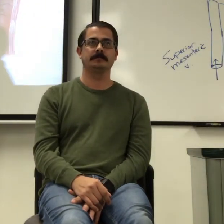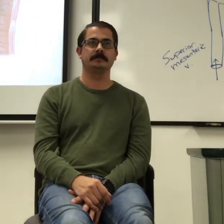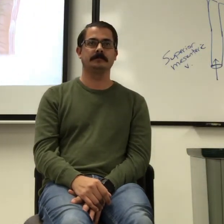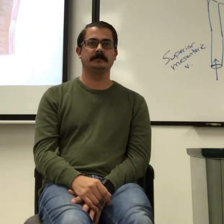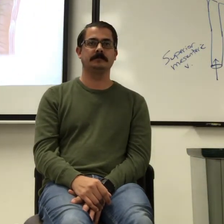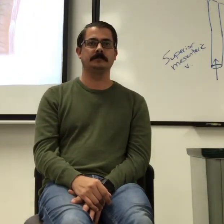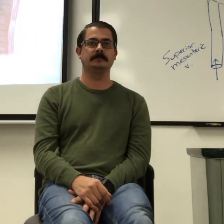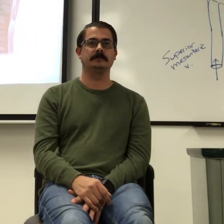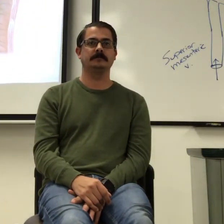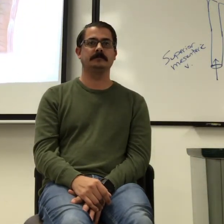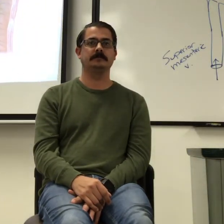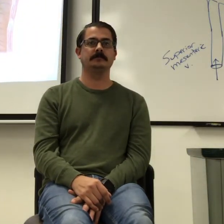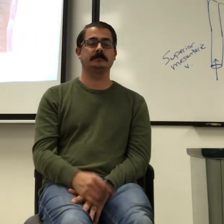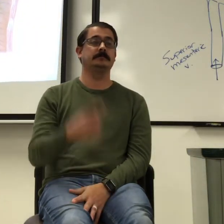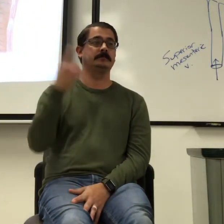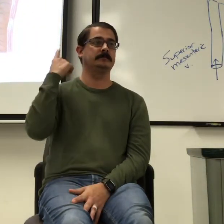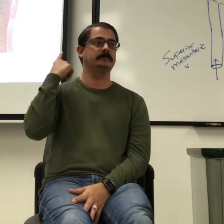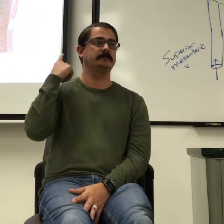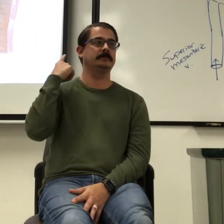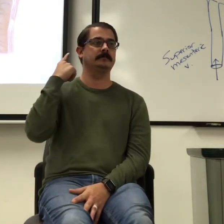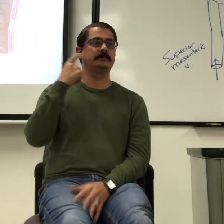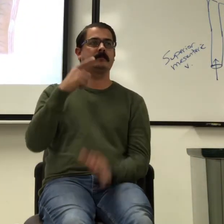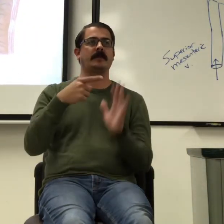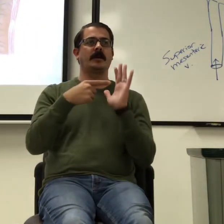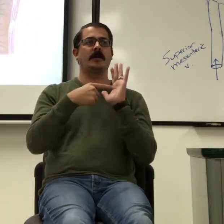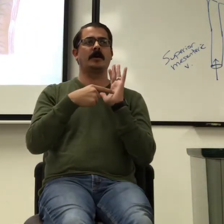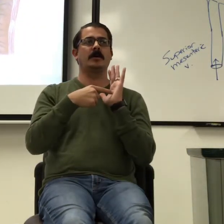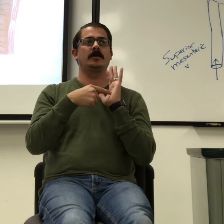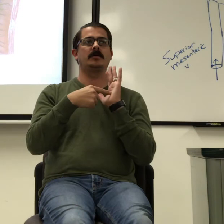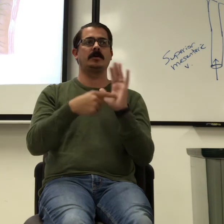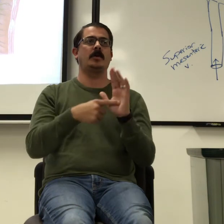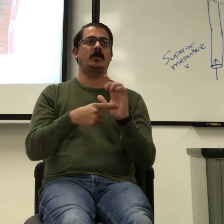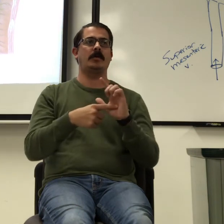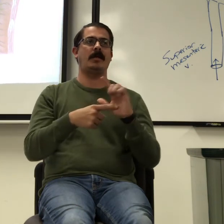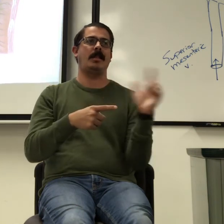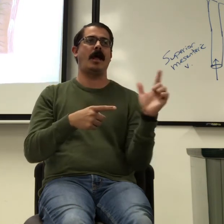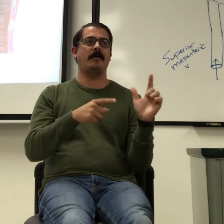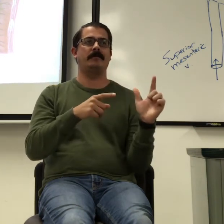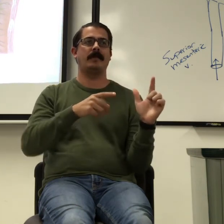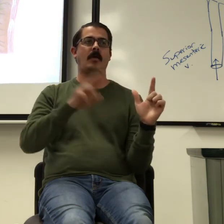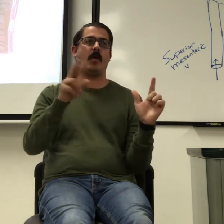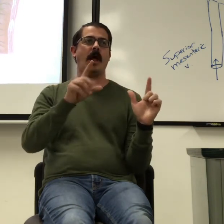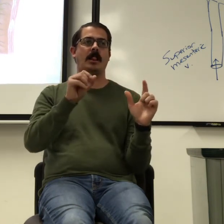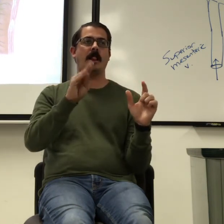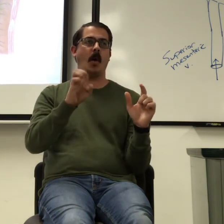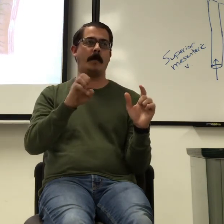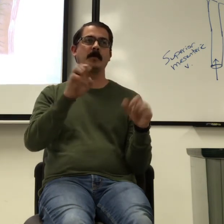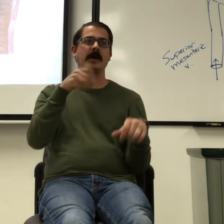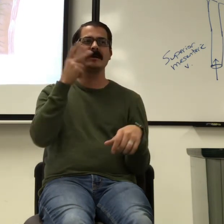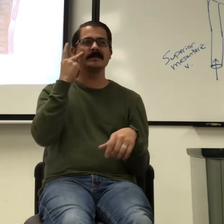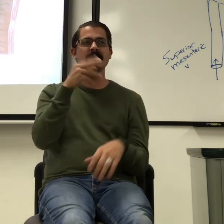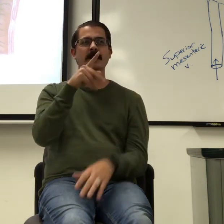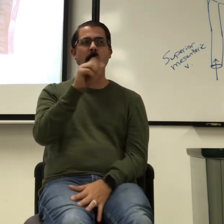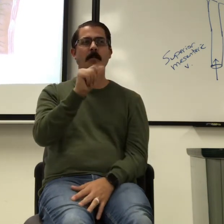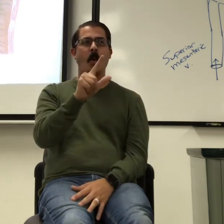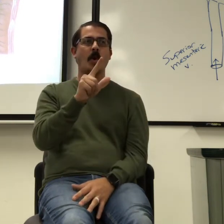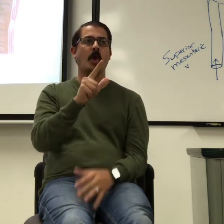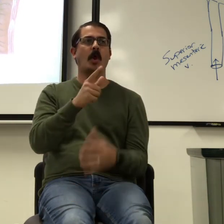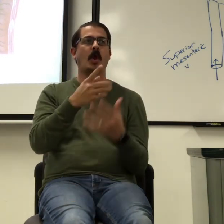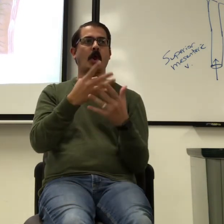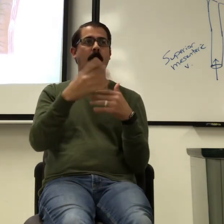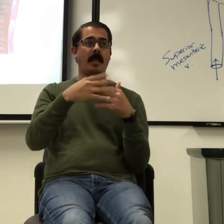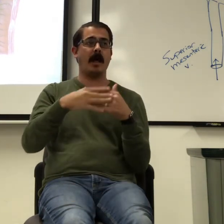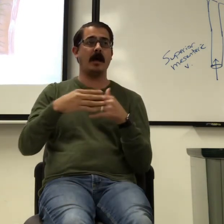So on this picture here, they cut away the left lobe, part of the right lobe, so you can kind of see the portal blood entering the liver.